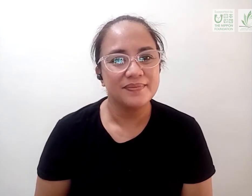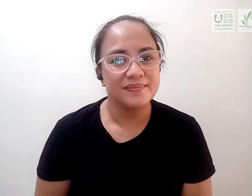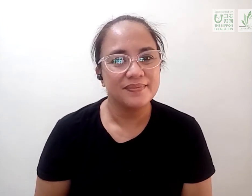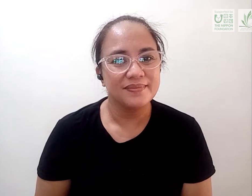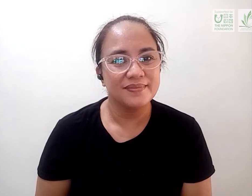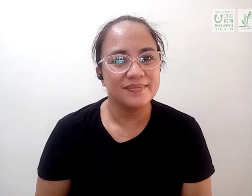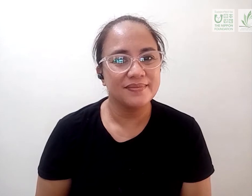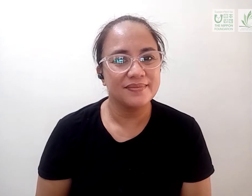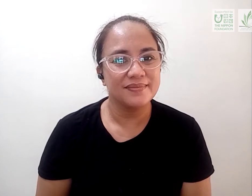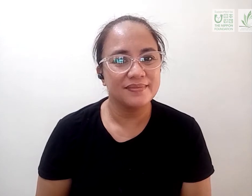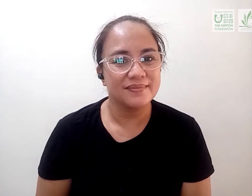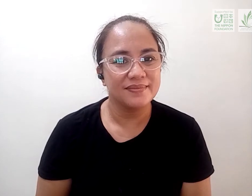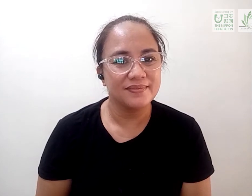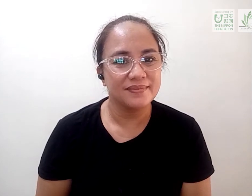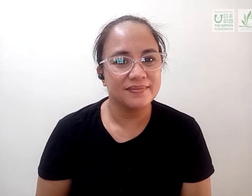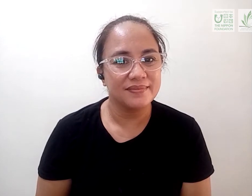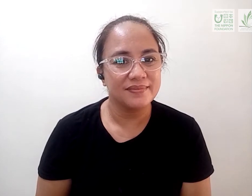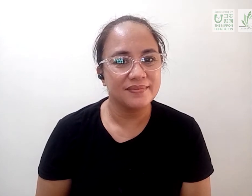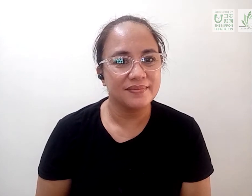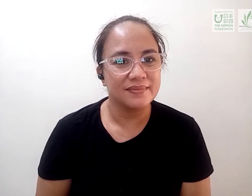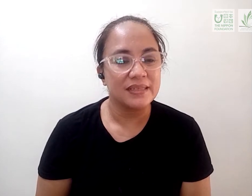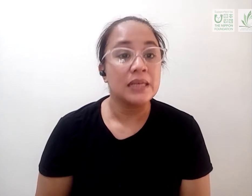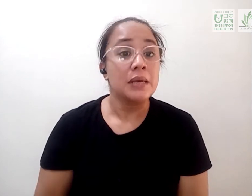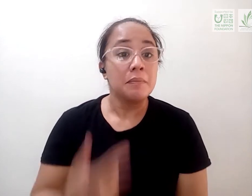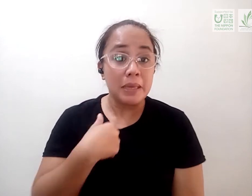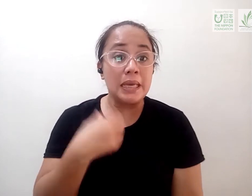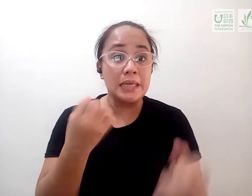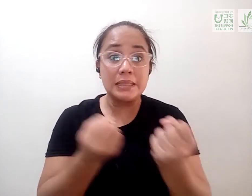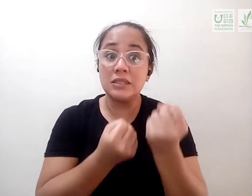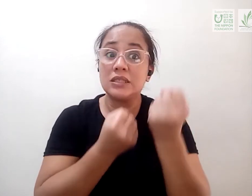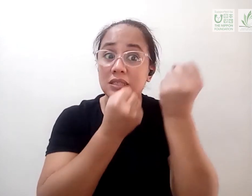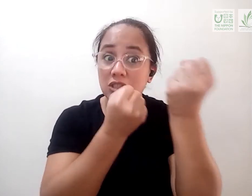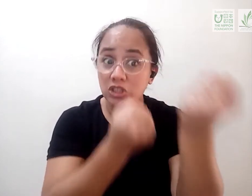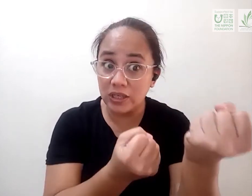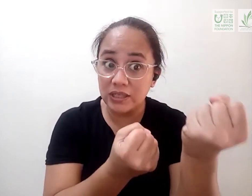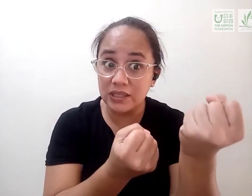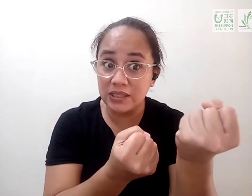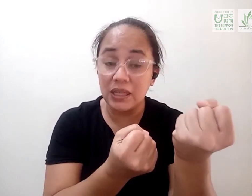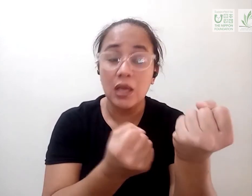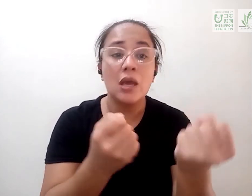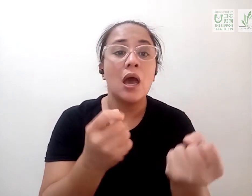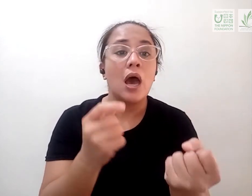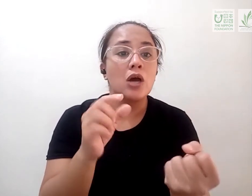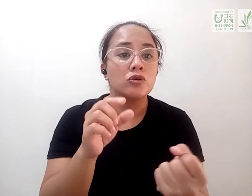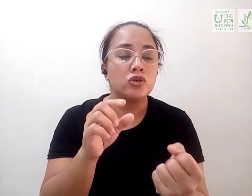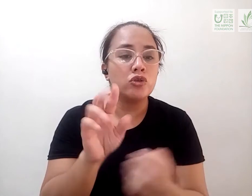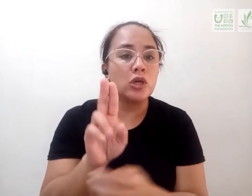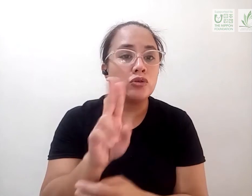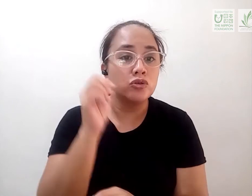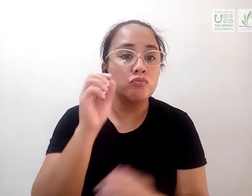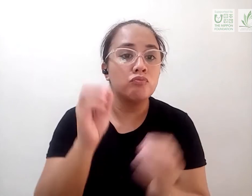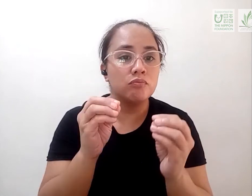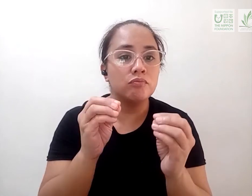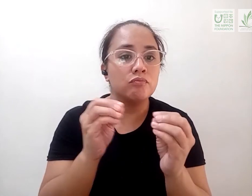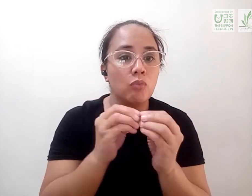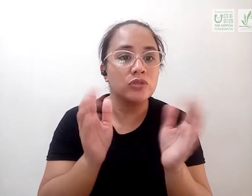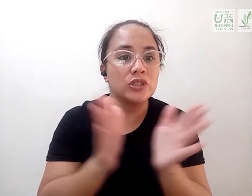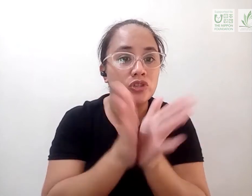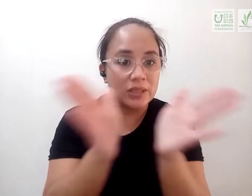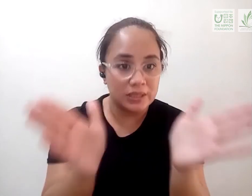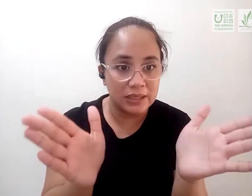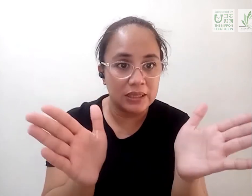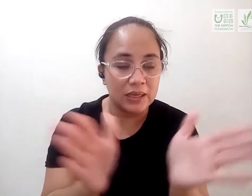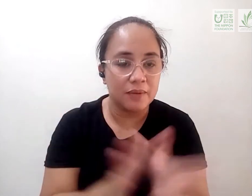Okay, so that's why I suggest using the one you can use most generally with most